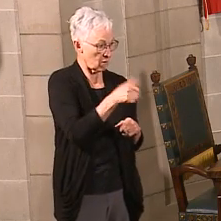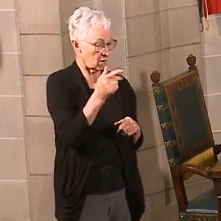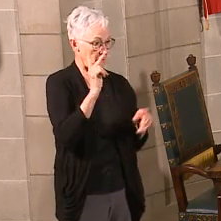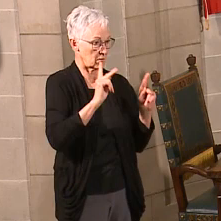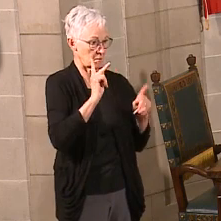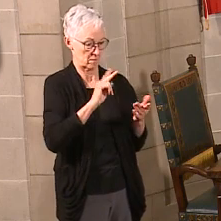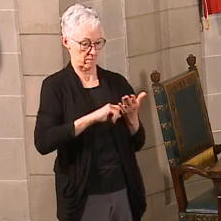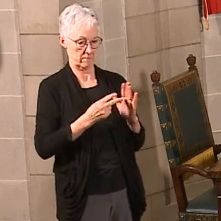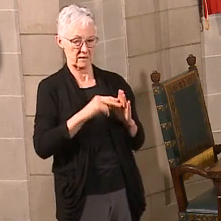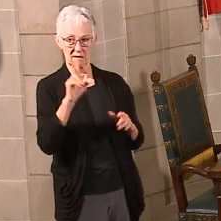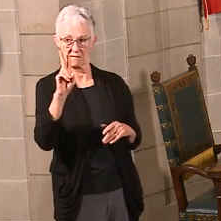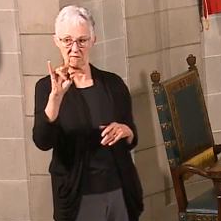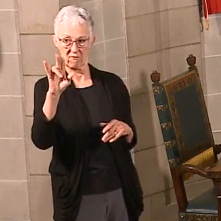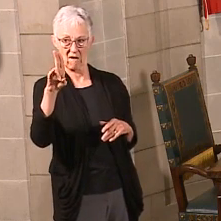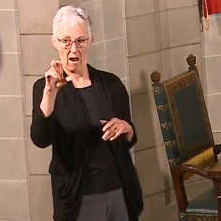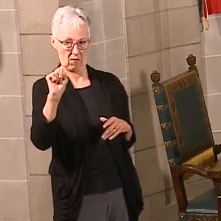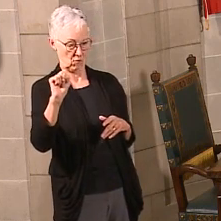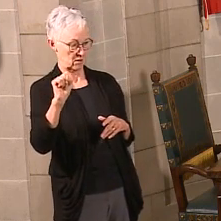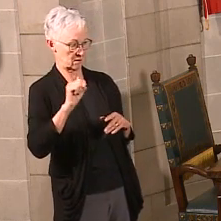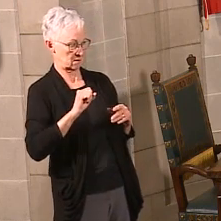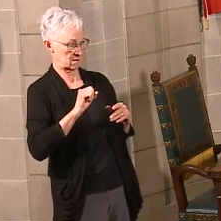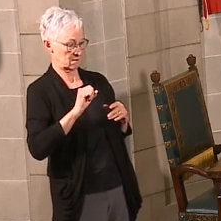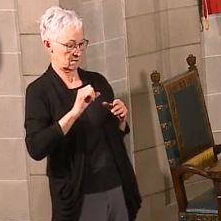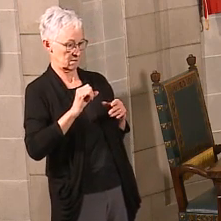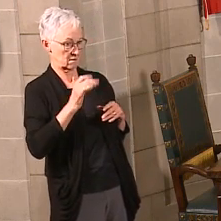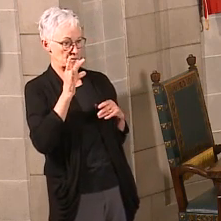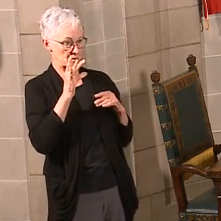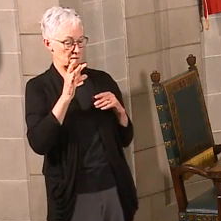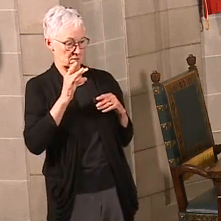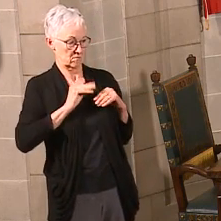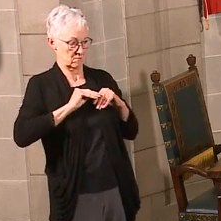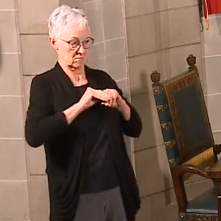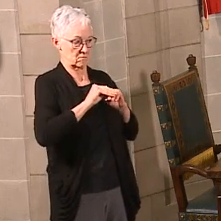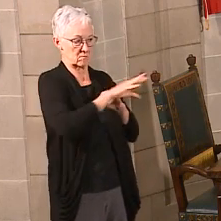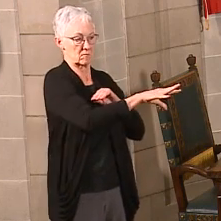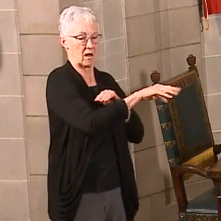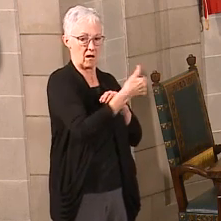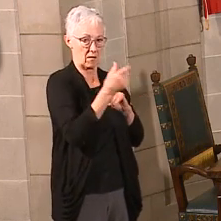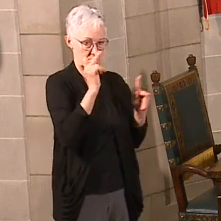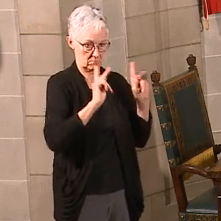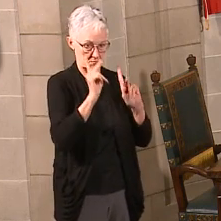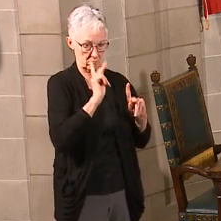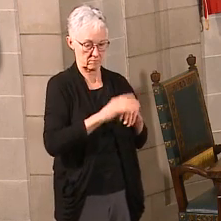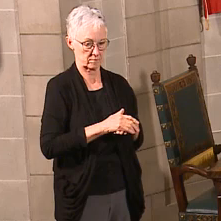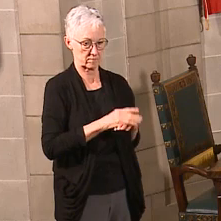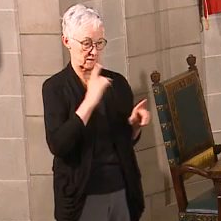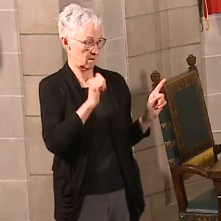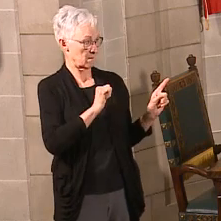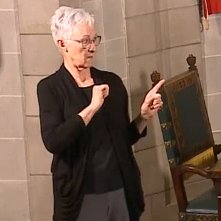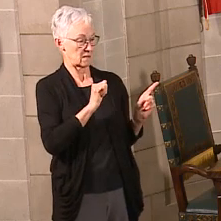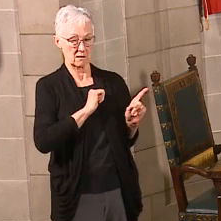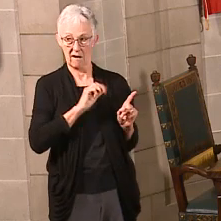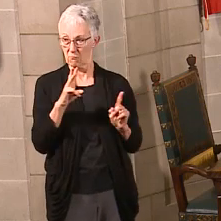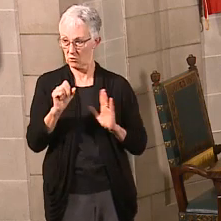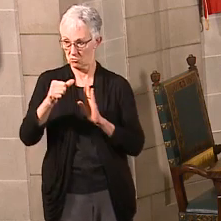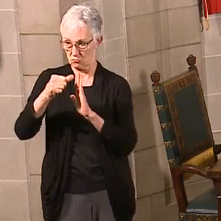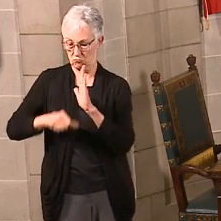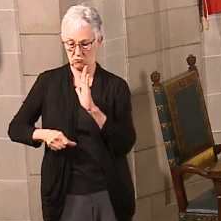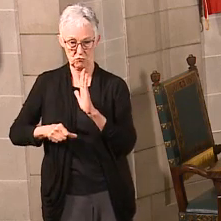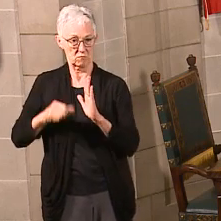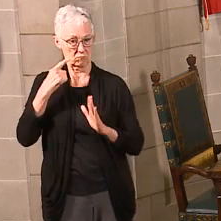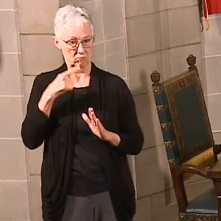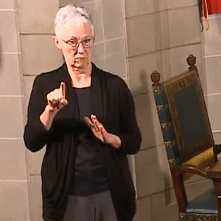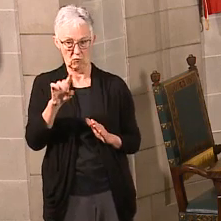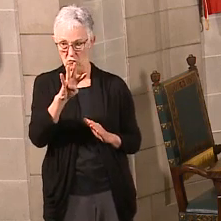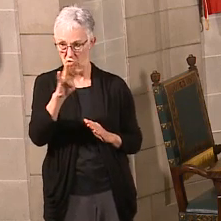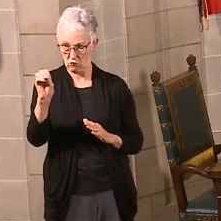person to person. Now, I did surgery for about 40 years, and I know towards the last